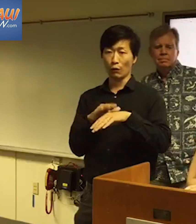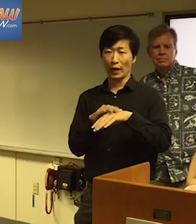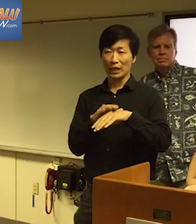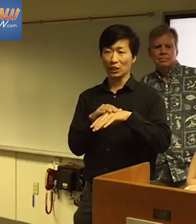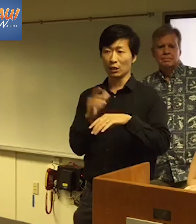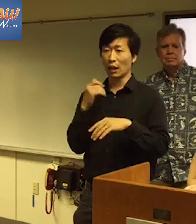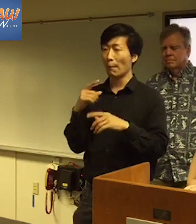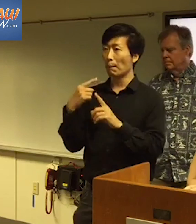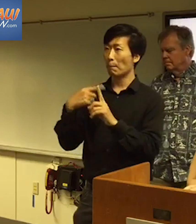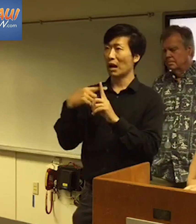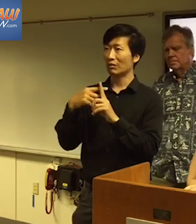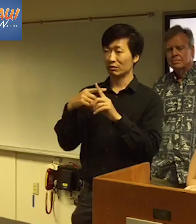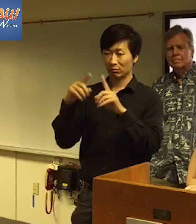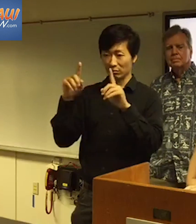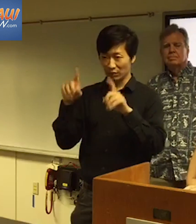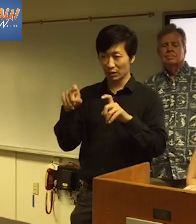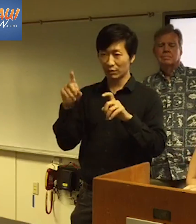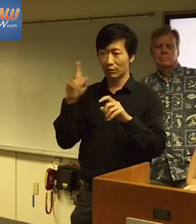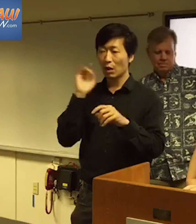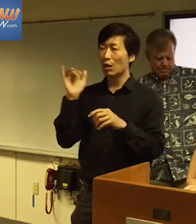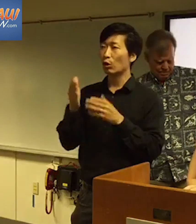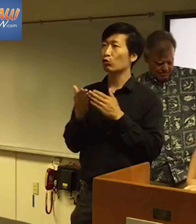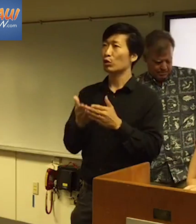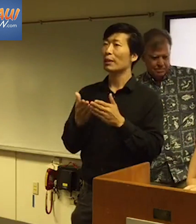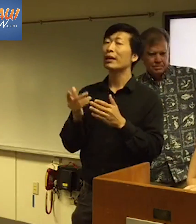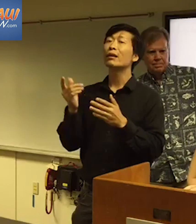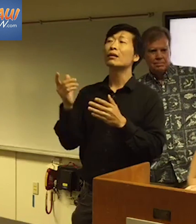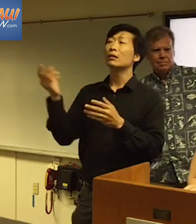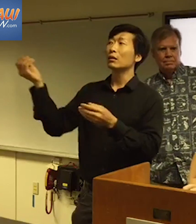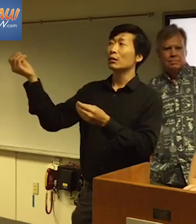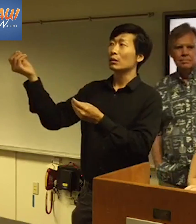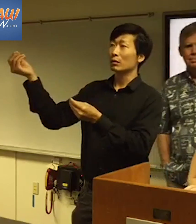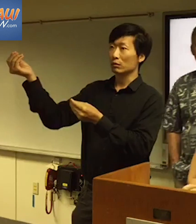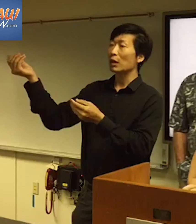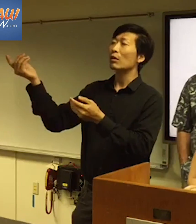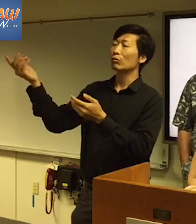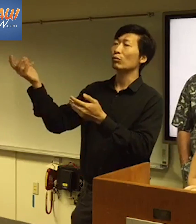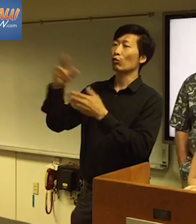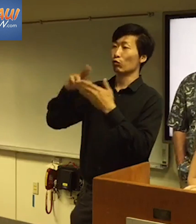sure that anyone who's ill will be tested quickly, and that way we can follow up on